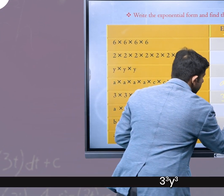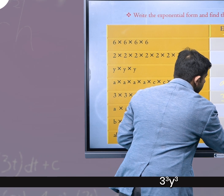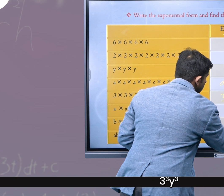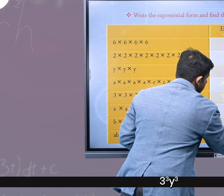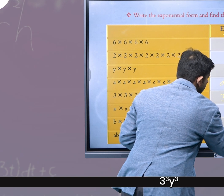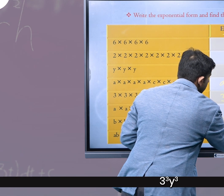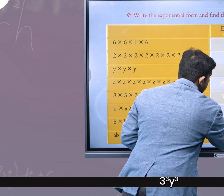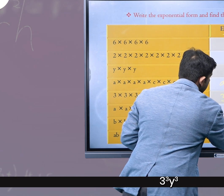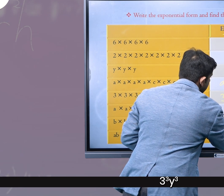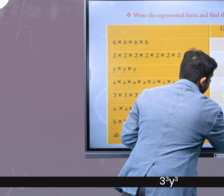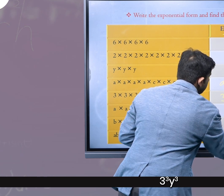y cube.